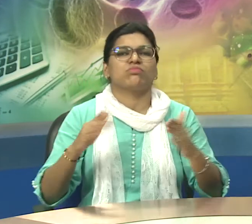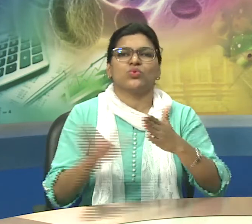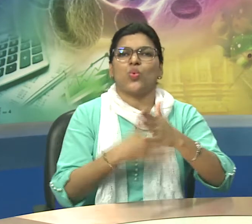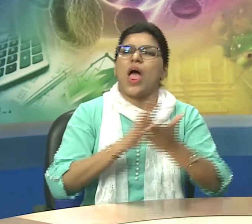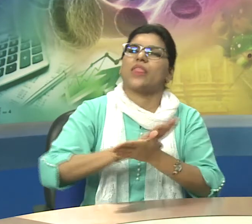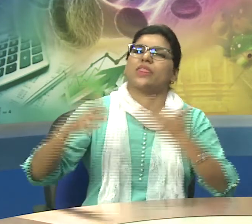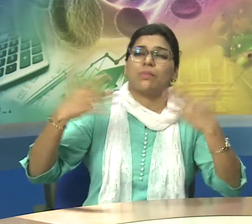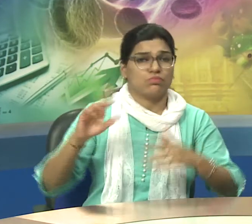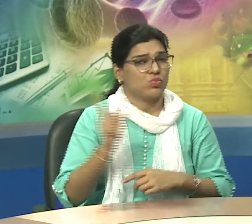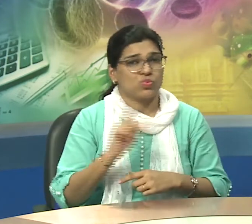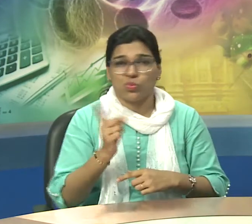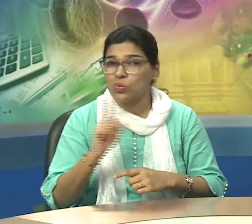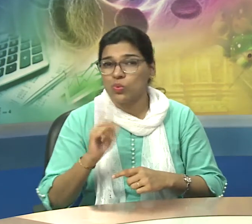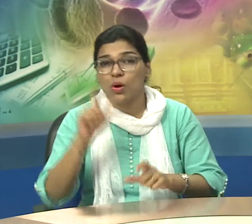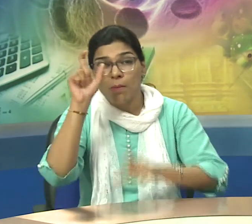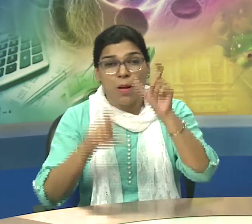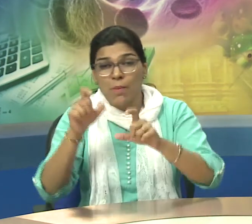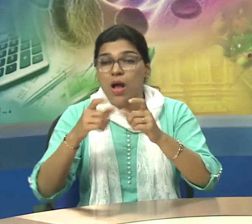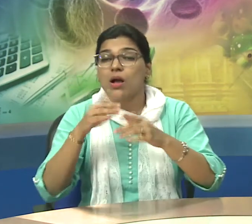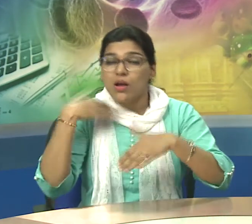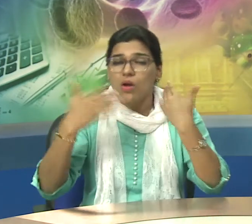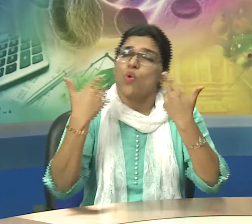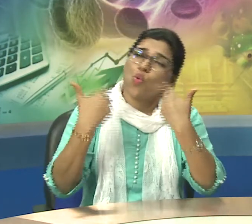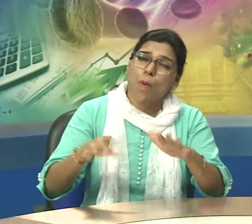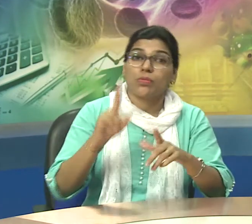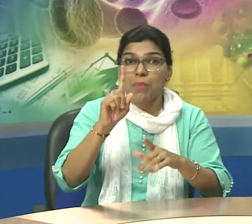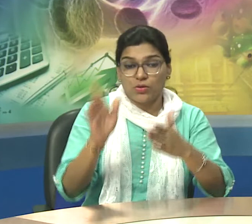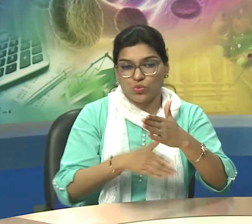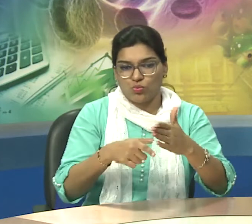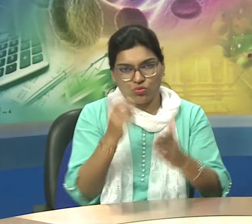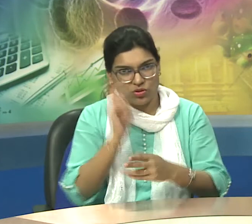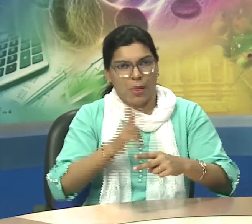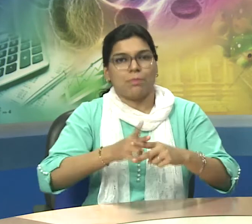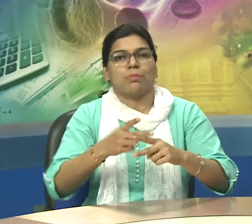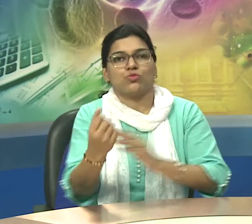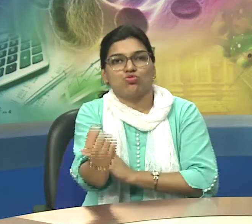even if the world perished. He also believed in